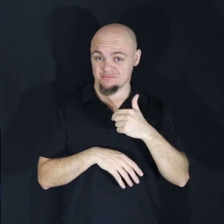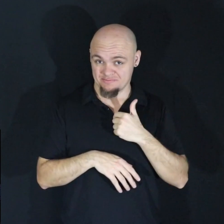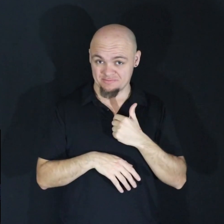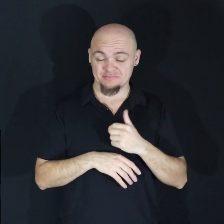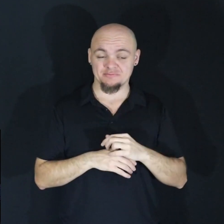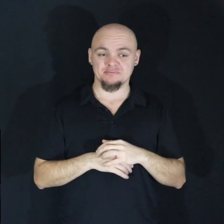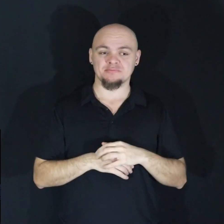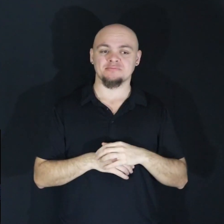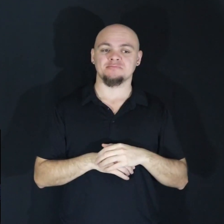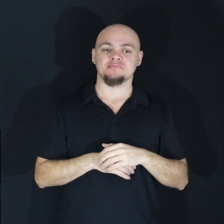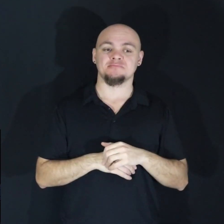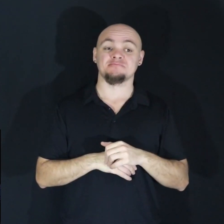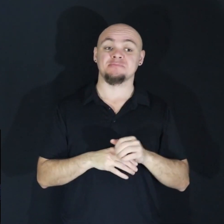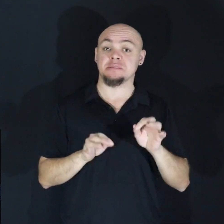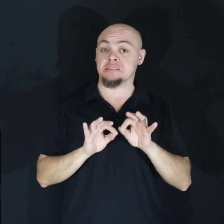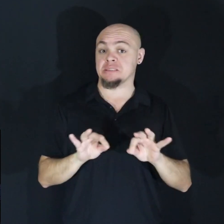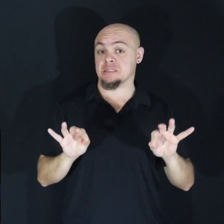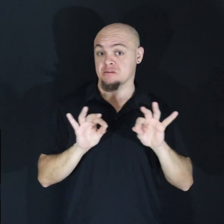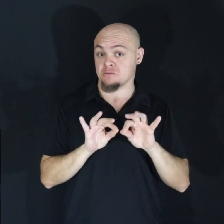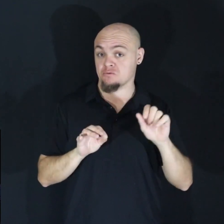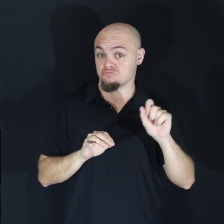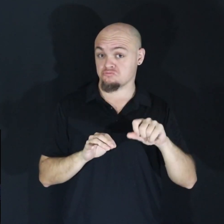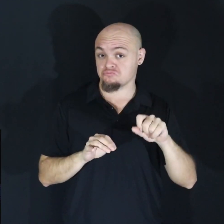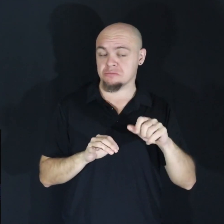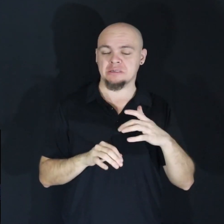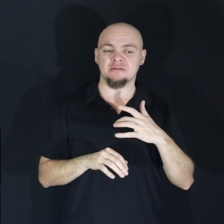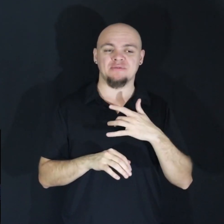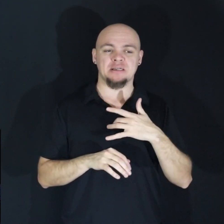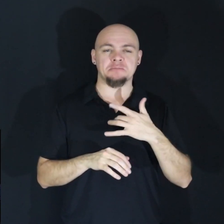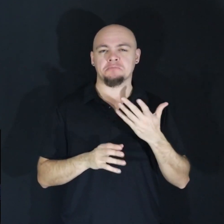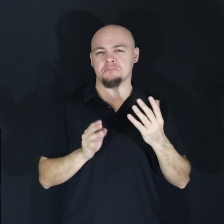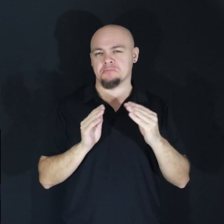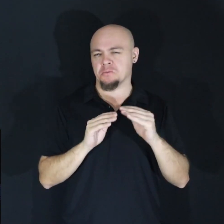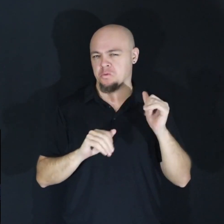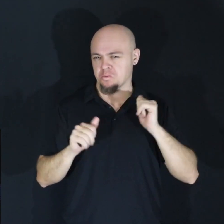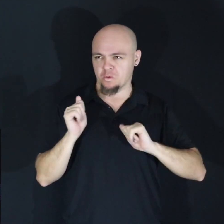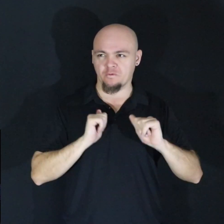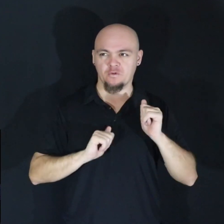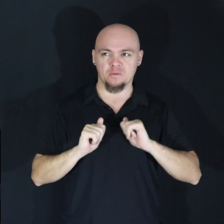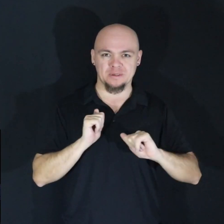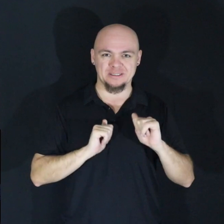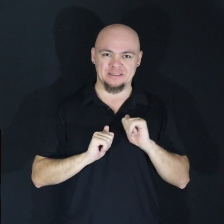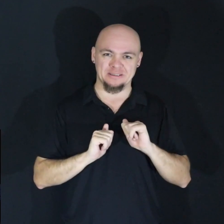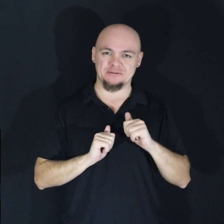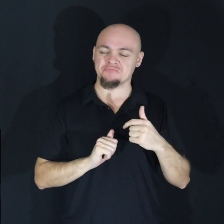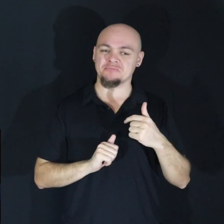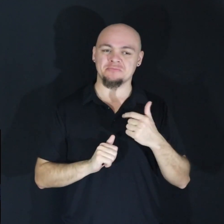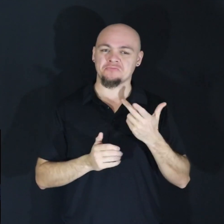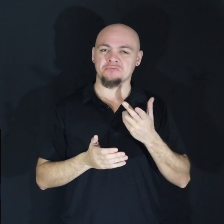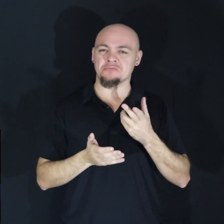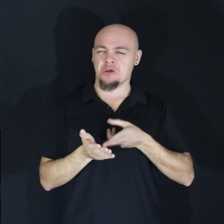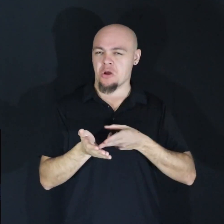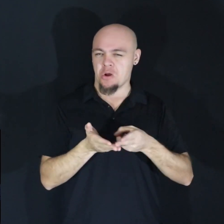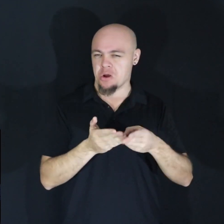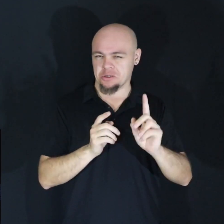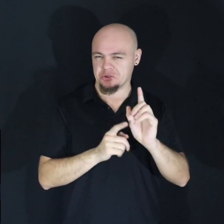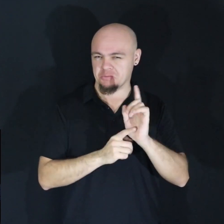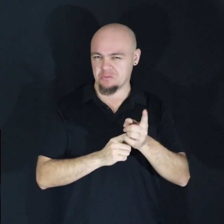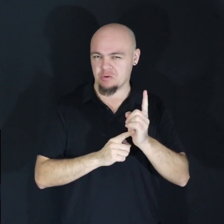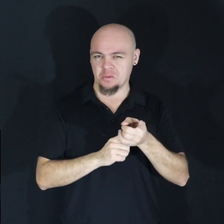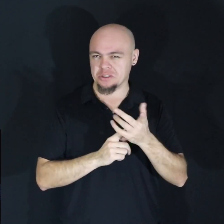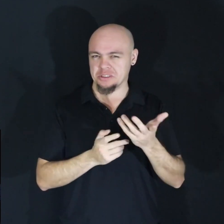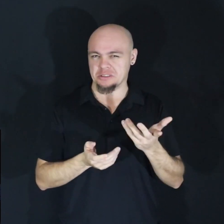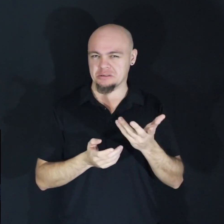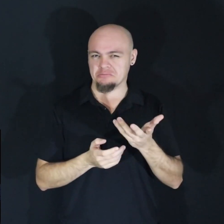Though as significant as it was, it really felt like a performance and not a genuine moment like the